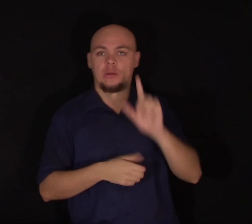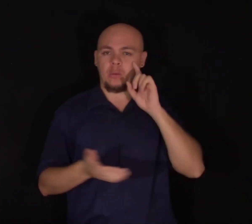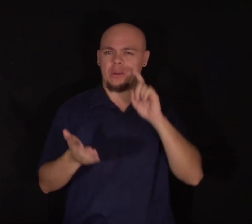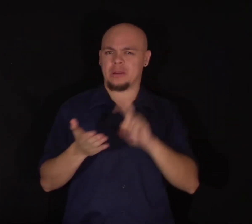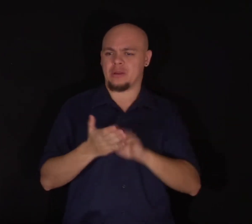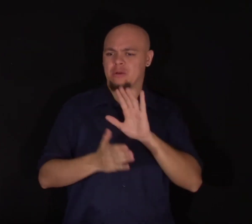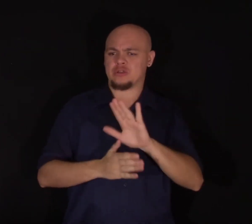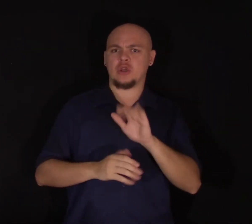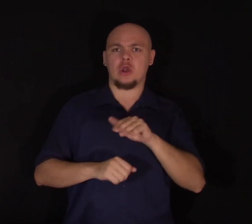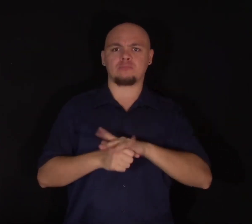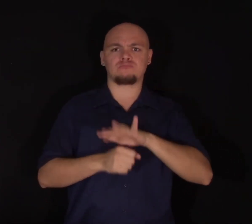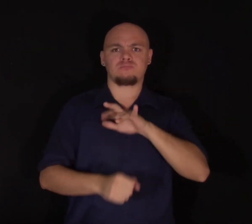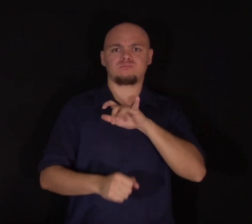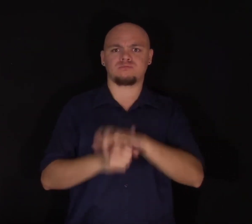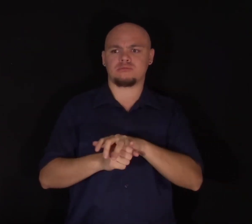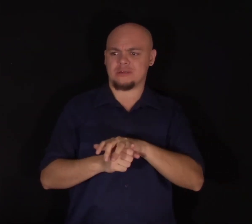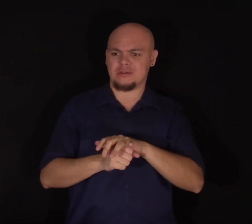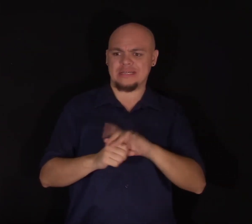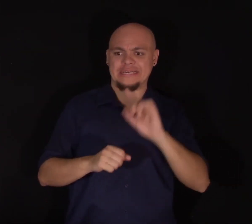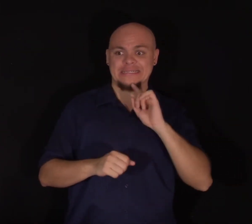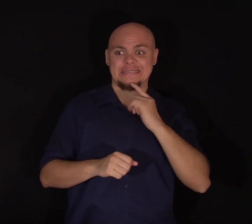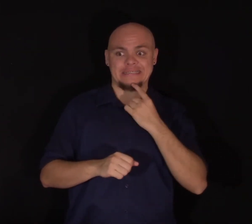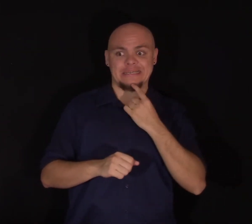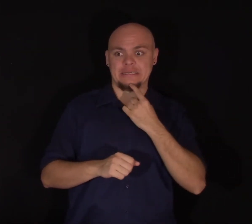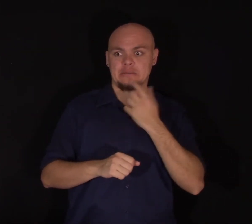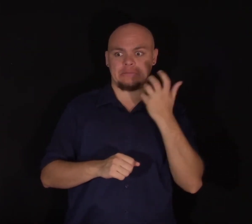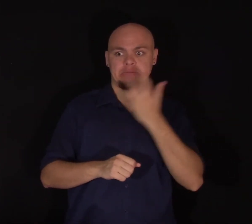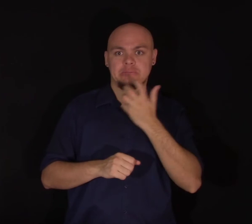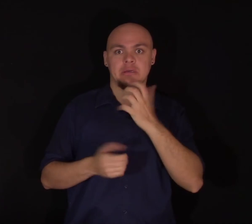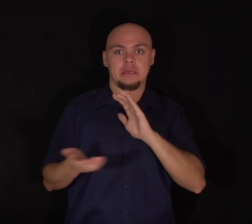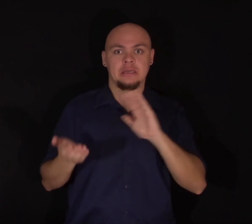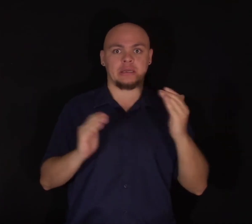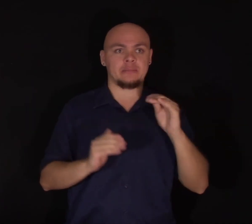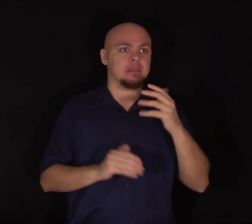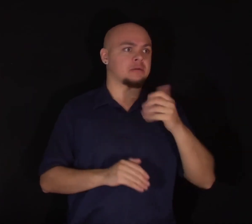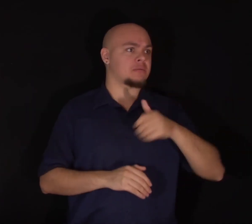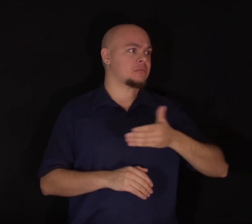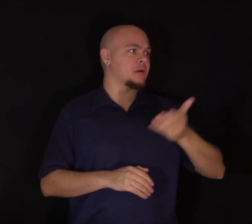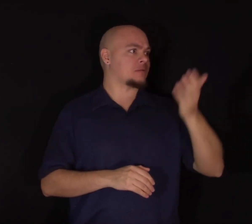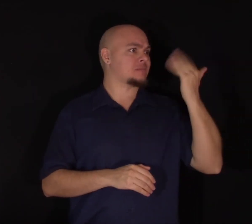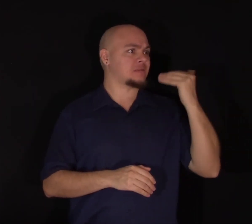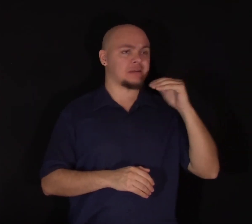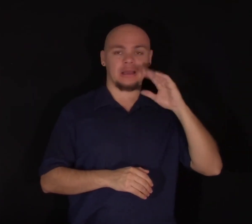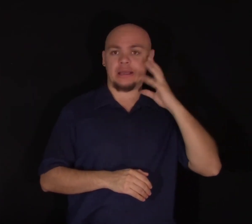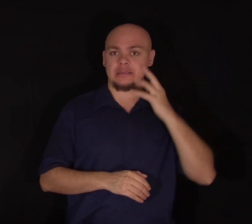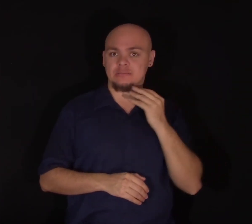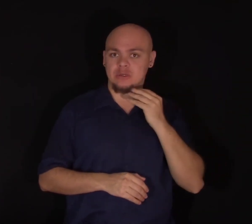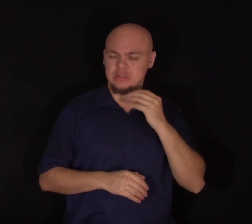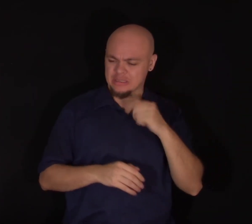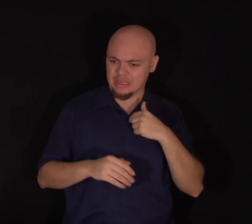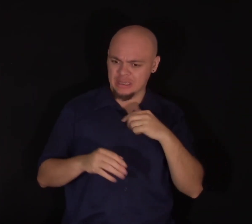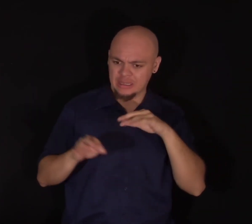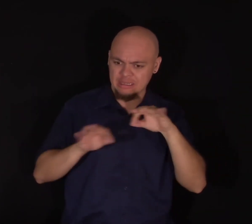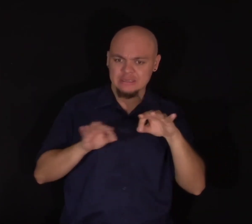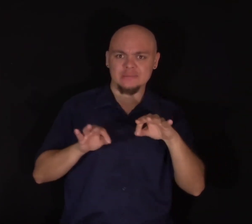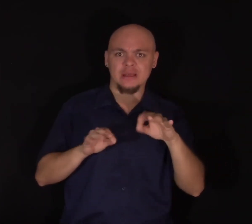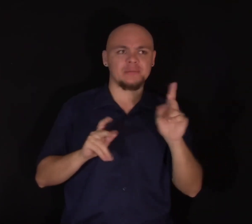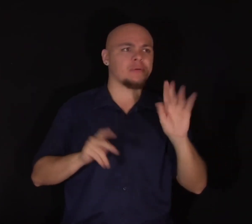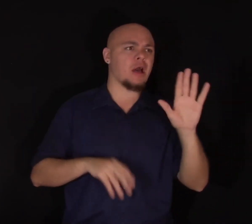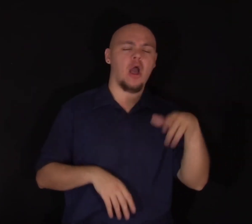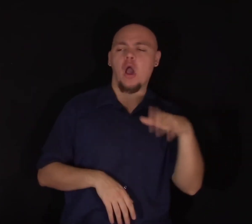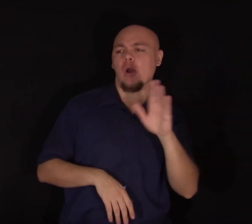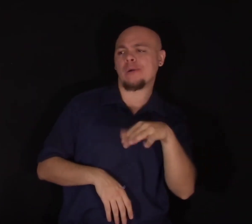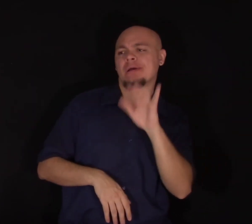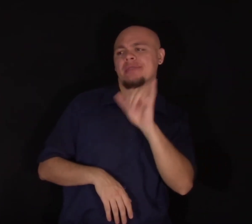these tantrums that were deeper, more intense than anything I'd ever experienced. I'd try to explain it to people, but they'd always say,